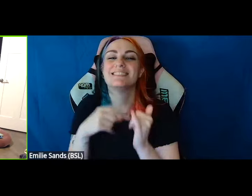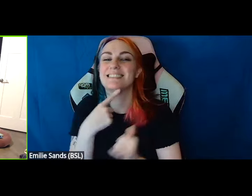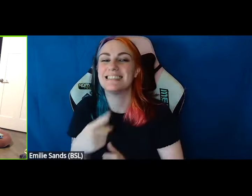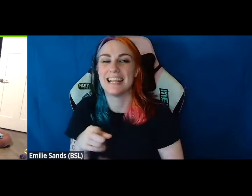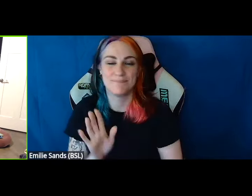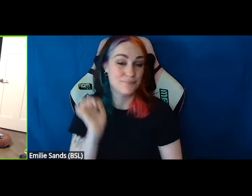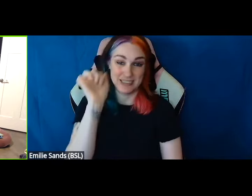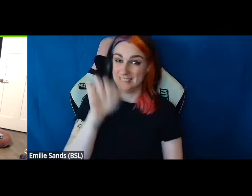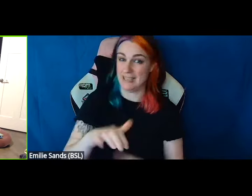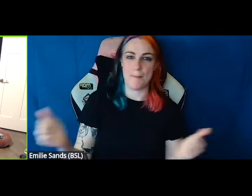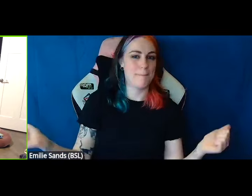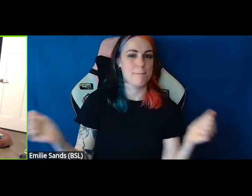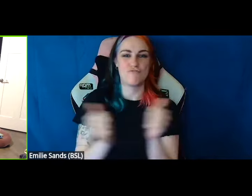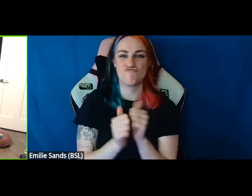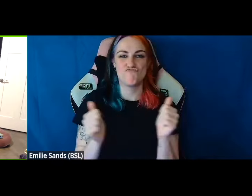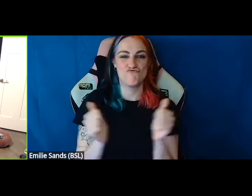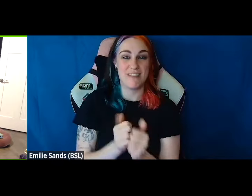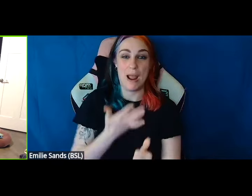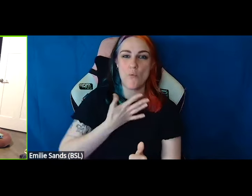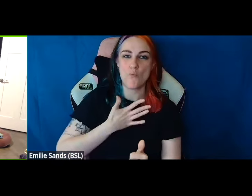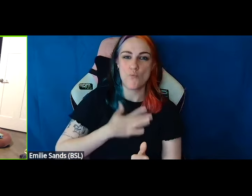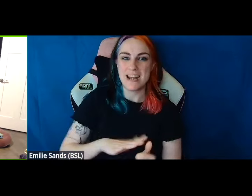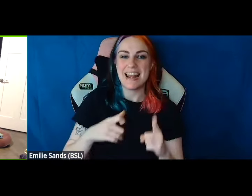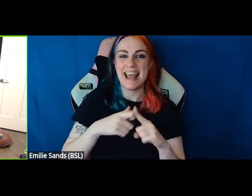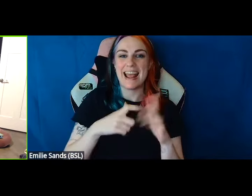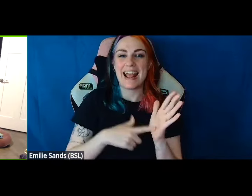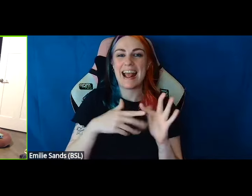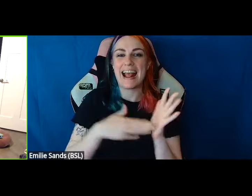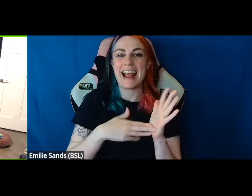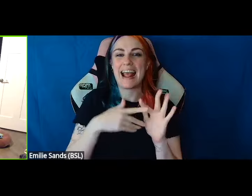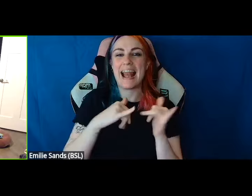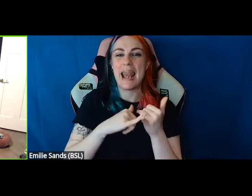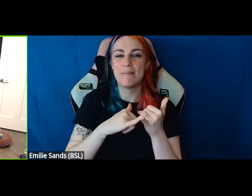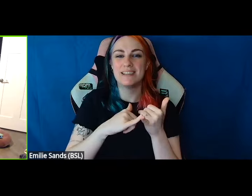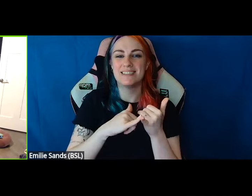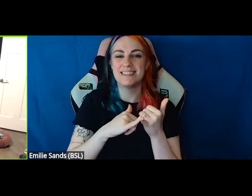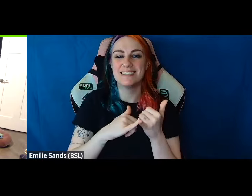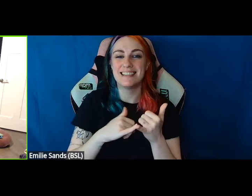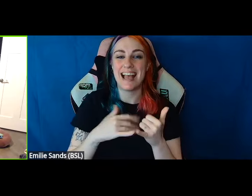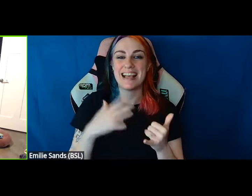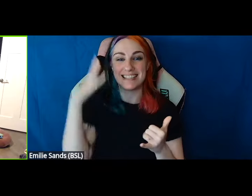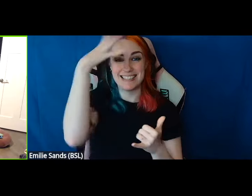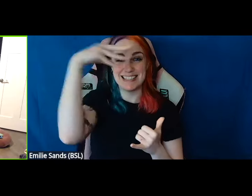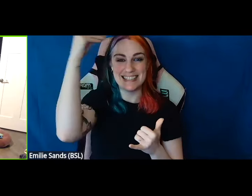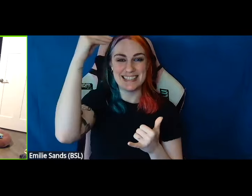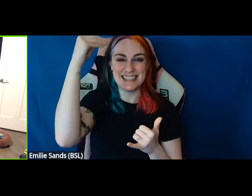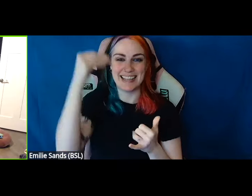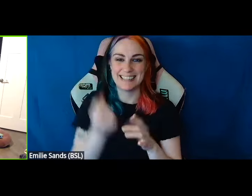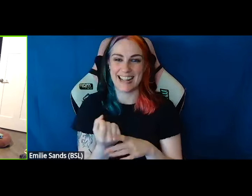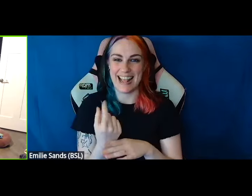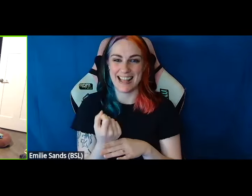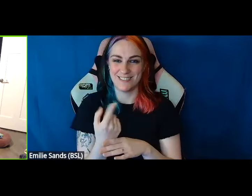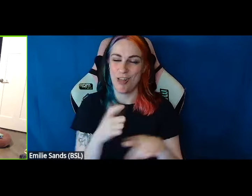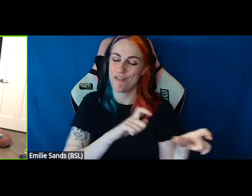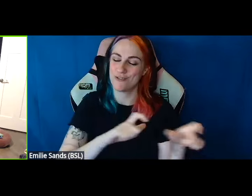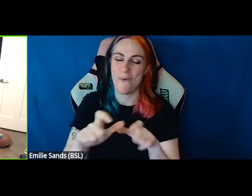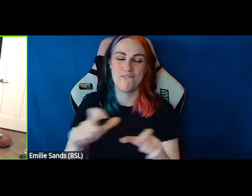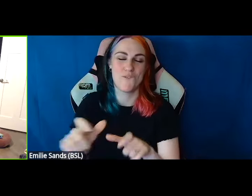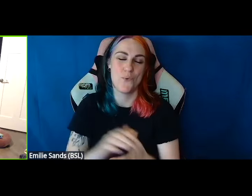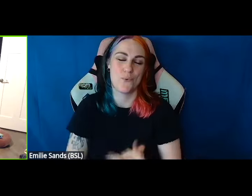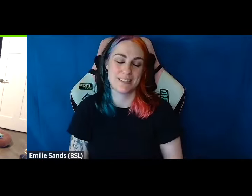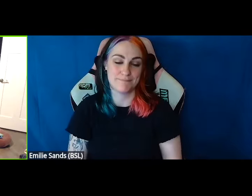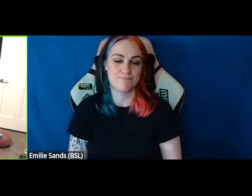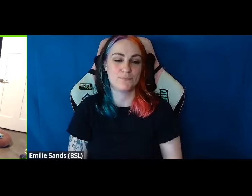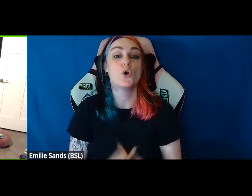agree. We need Clemens Saint candles going forward. Now with that, we are going to be taking our first